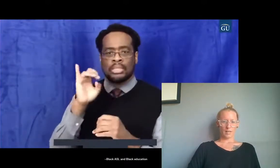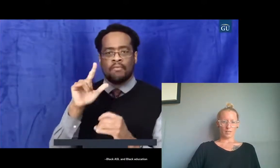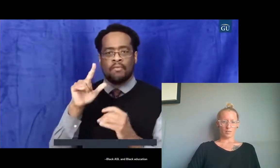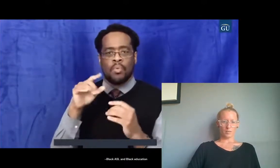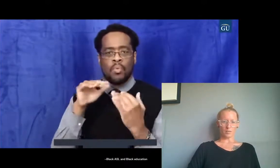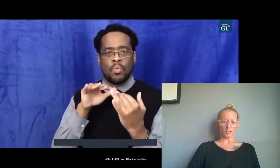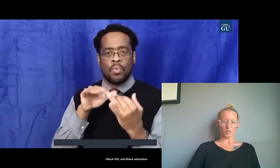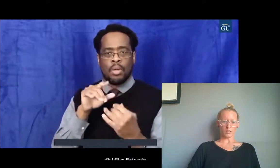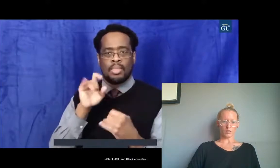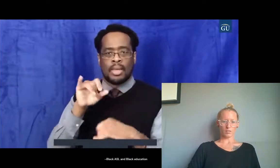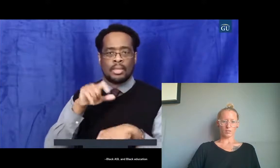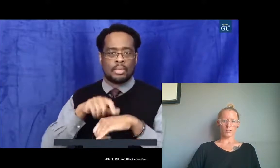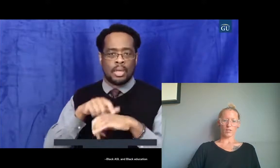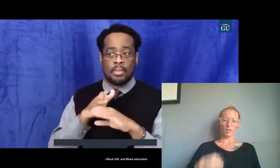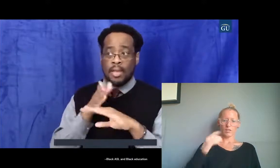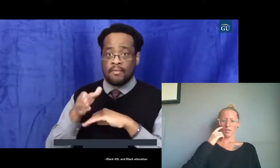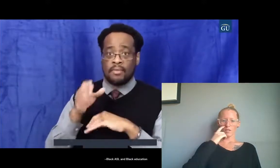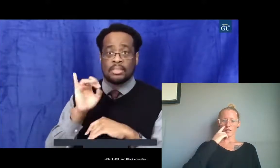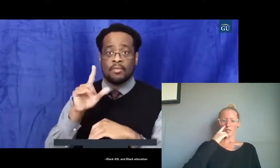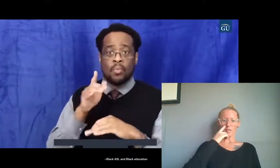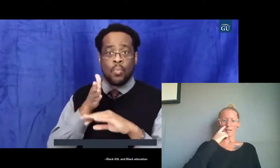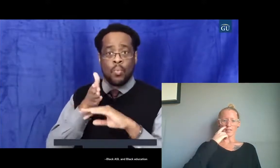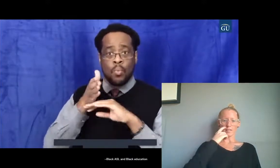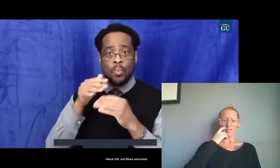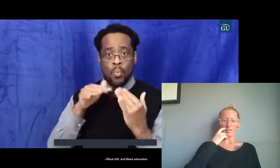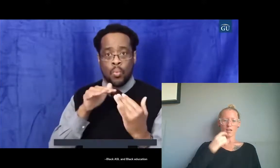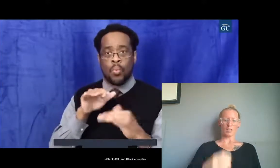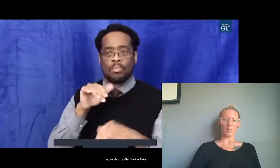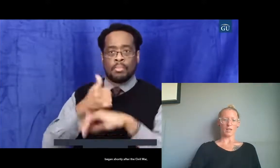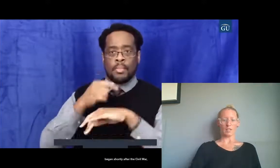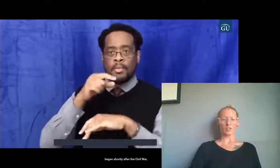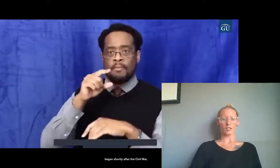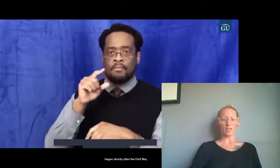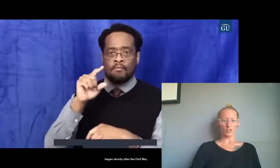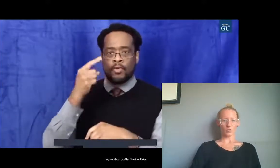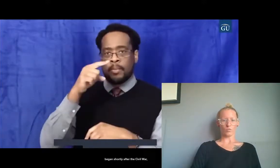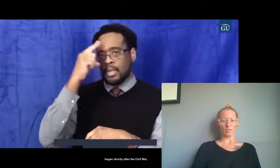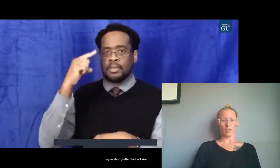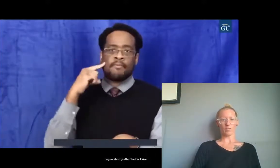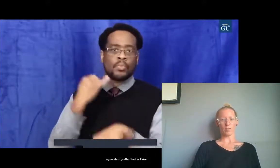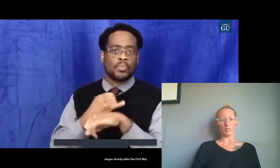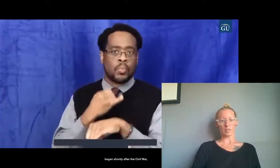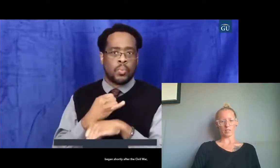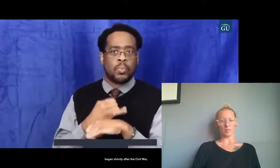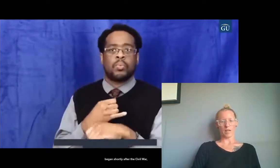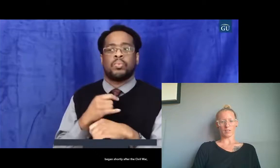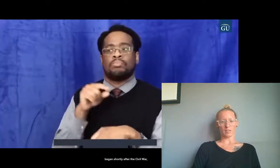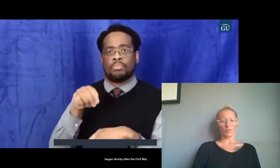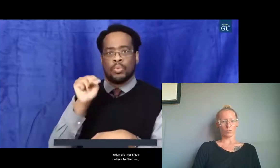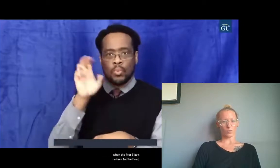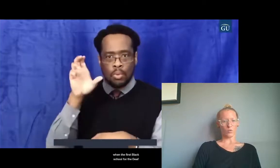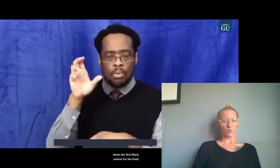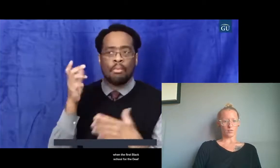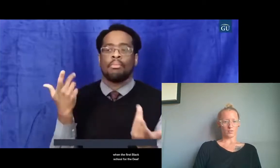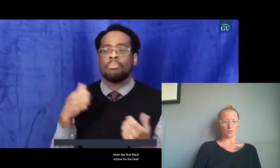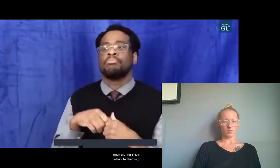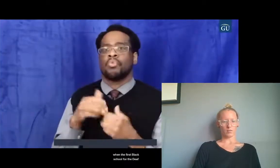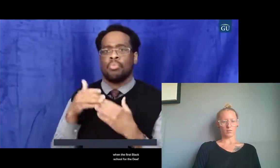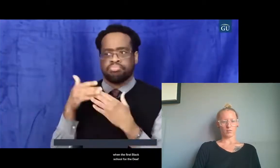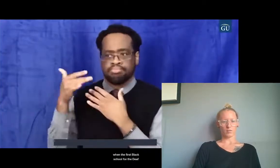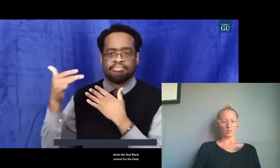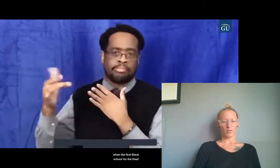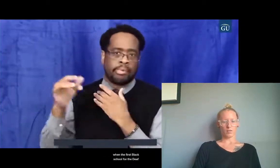The black community, the black in ASL and black education was founded because of black schools.